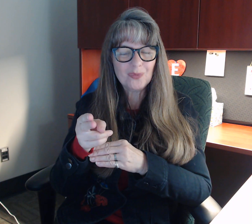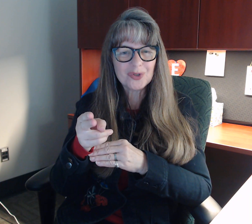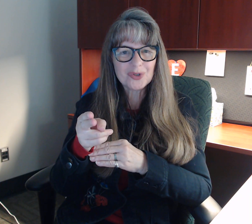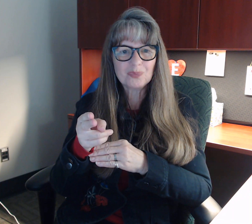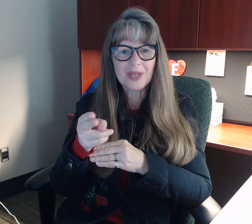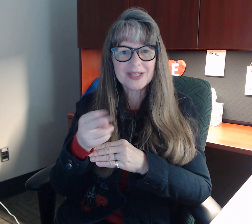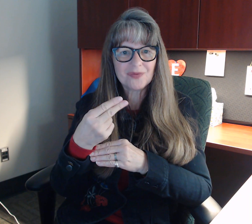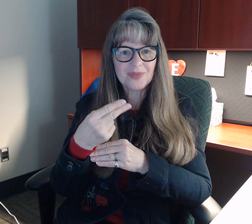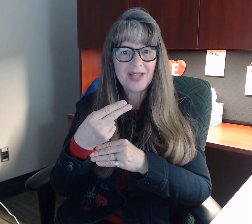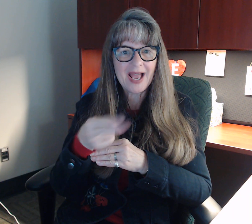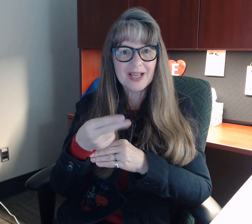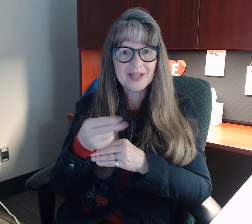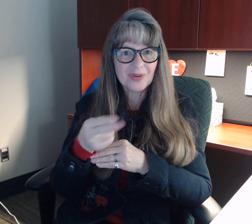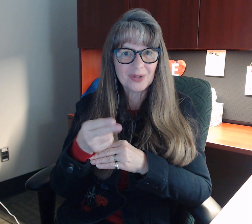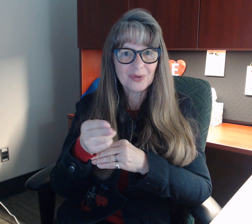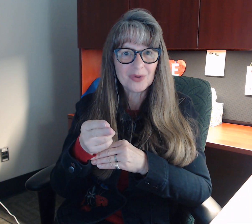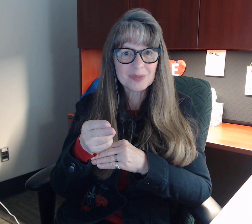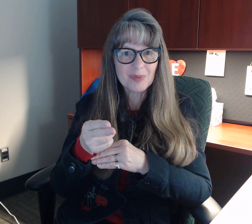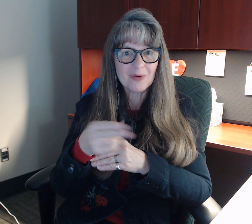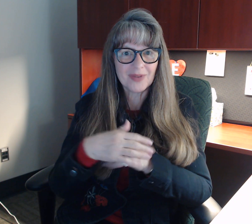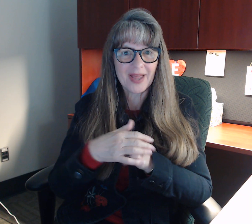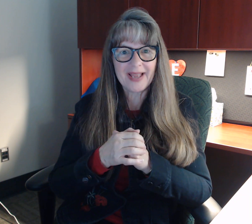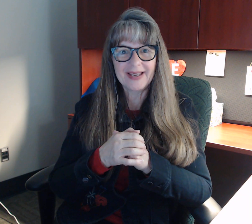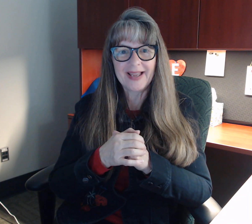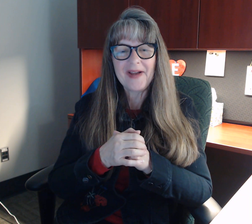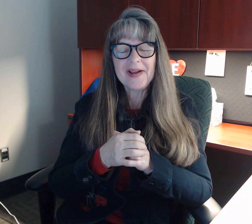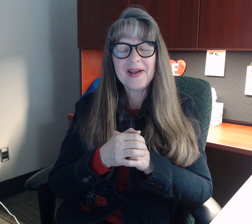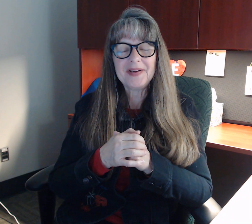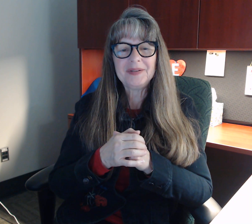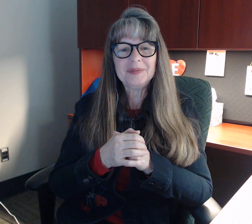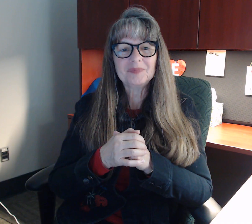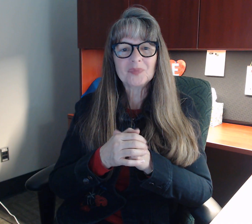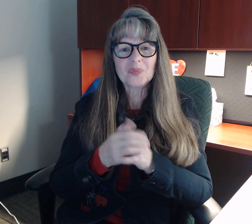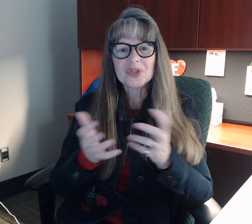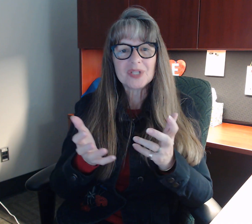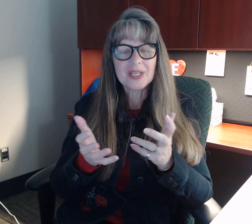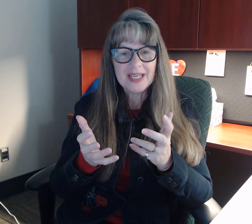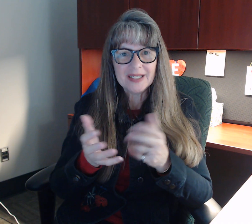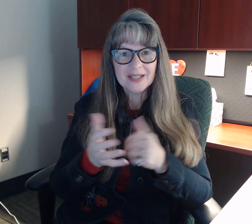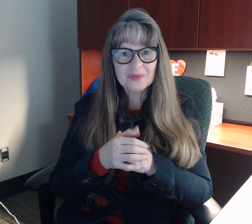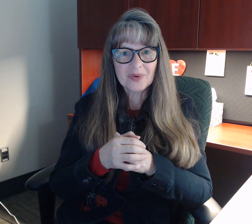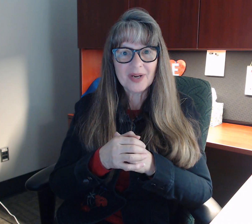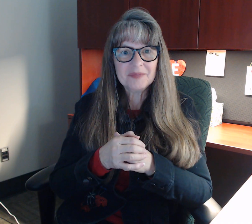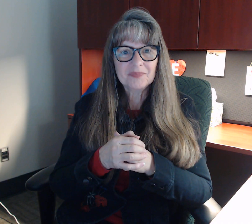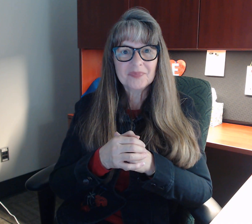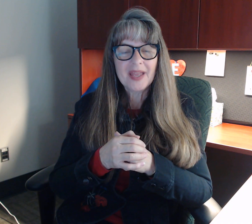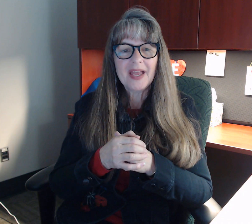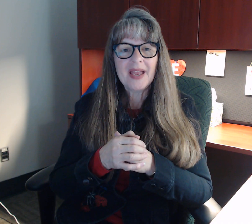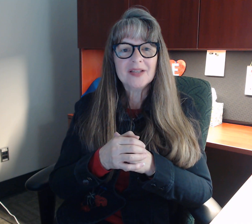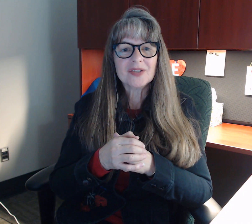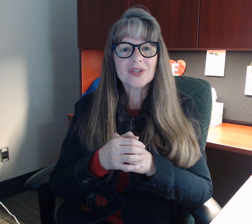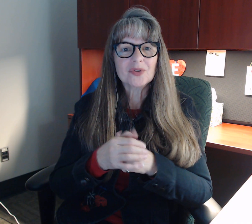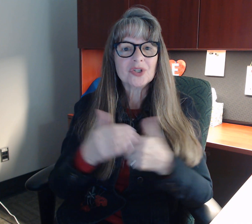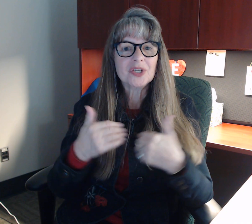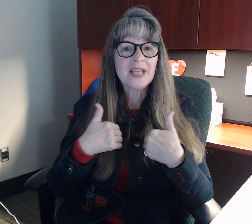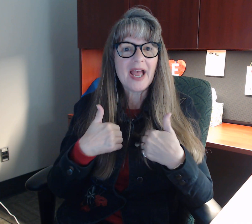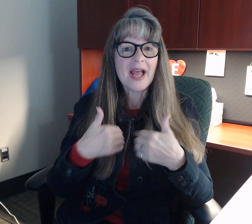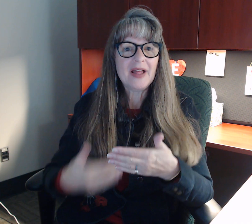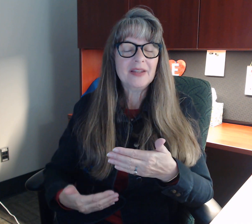which that's a flag, a little small flag, which is an inn, right? And so she had